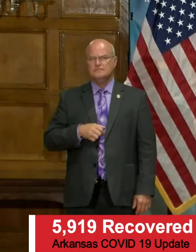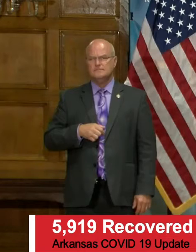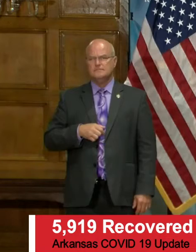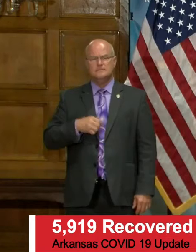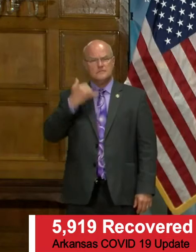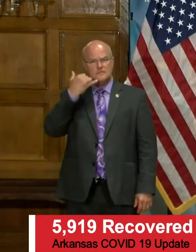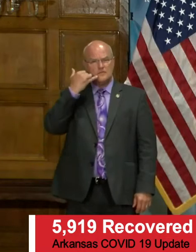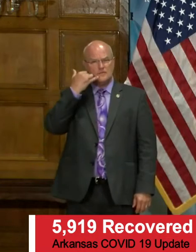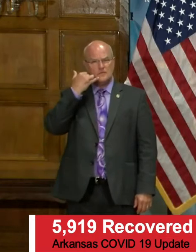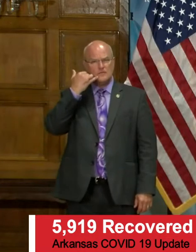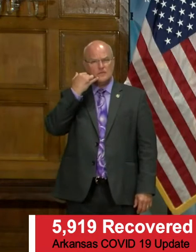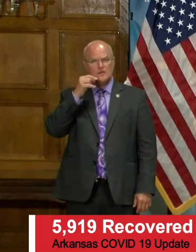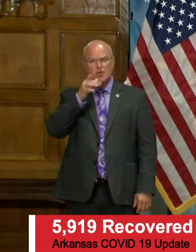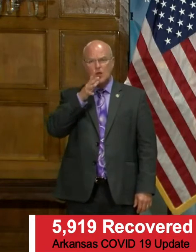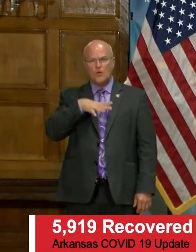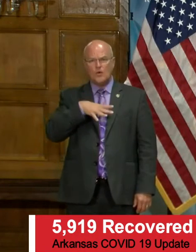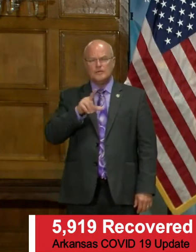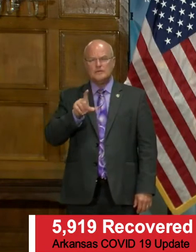remotely.